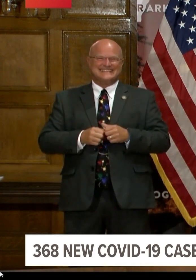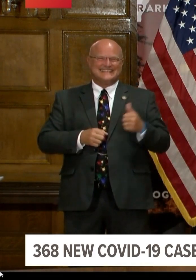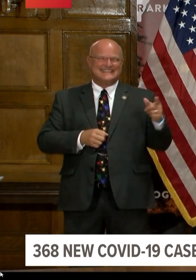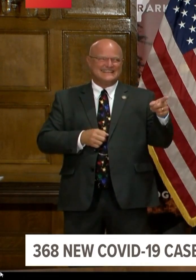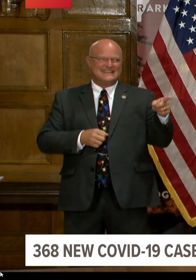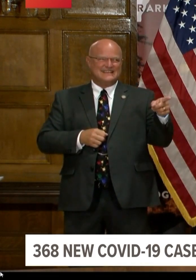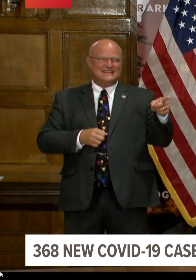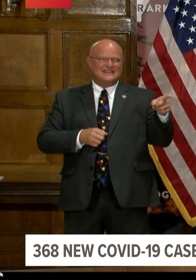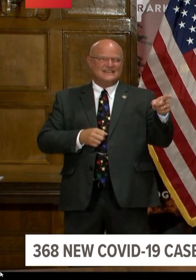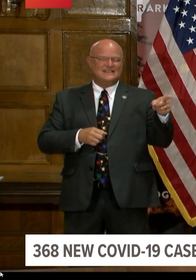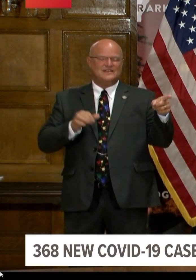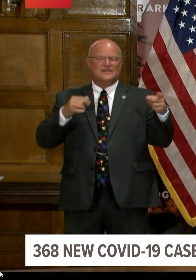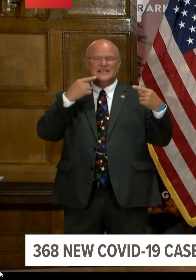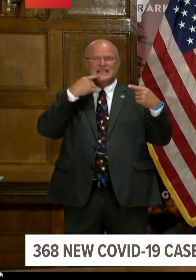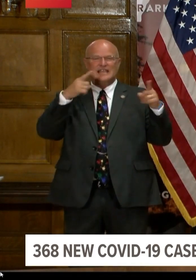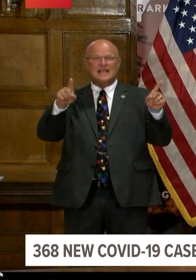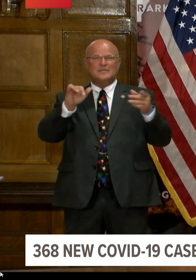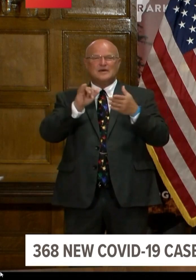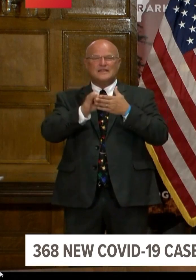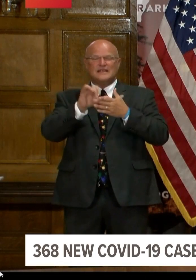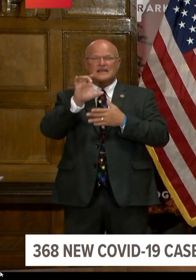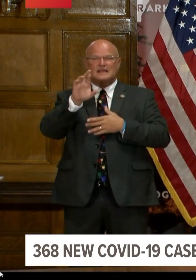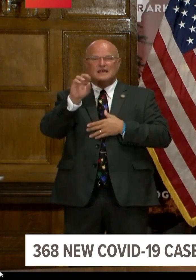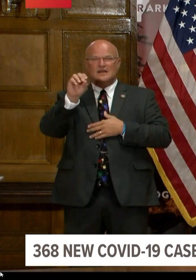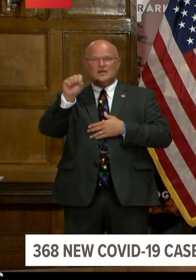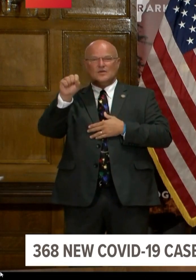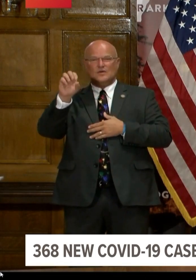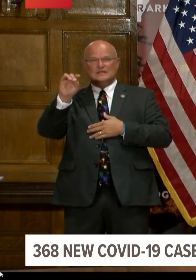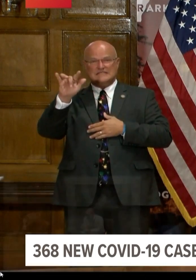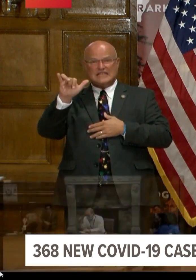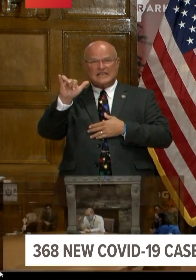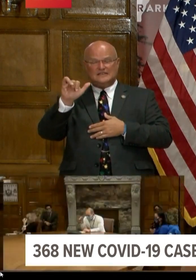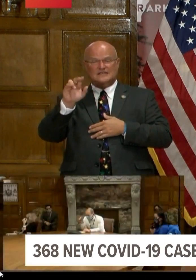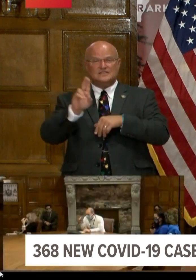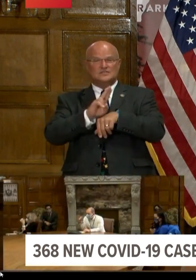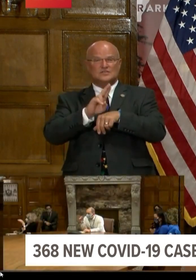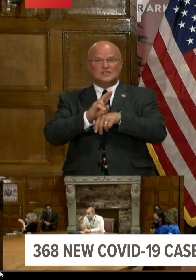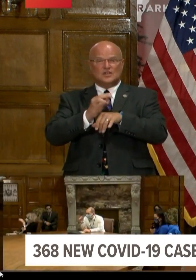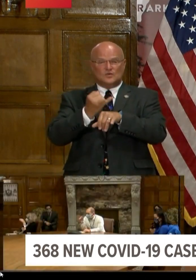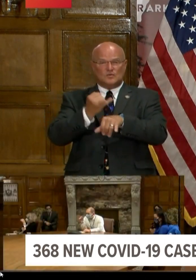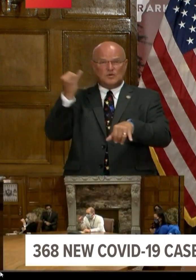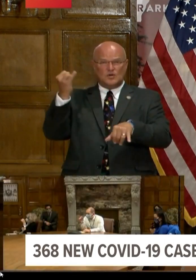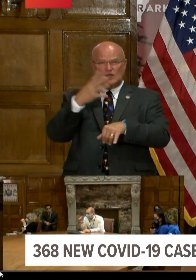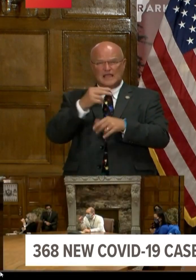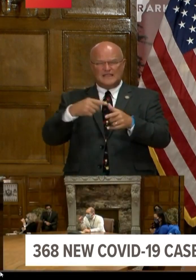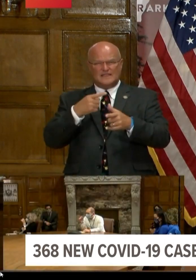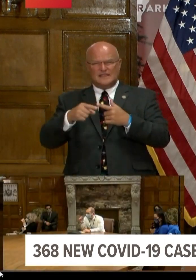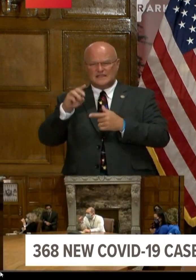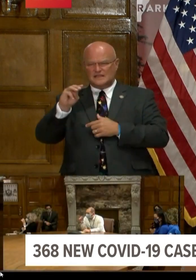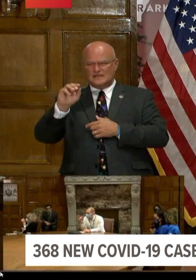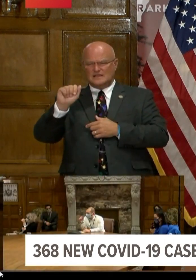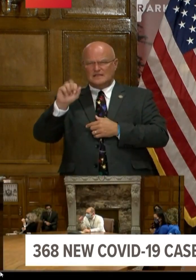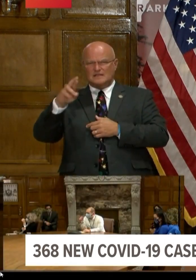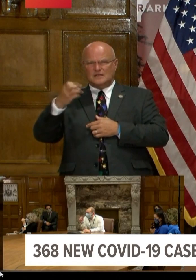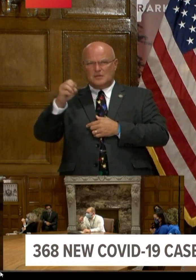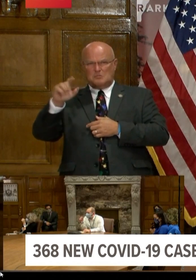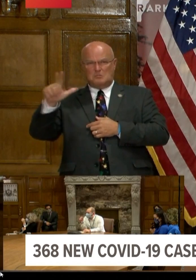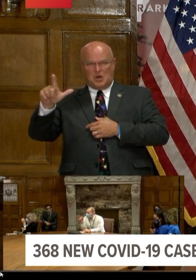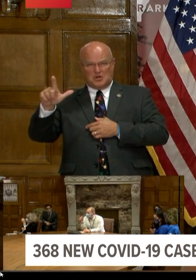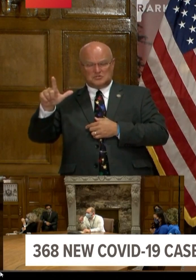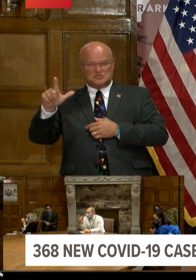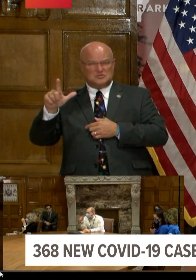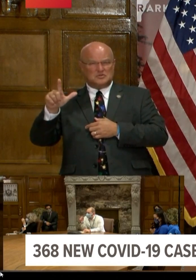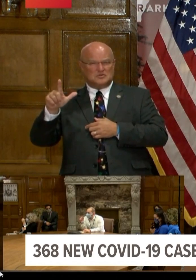With the announcement that Cross County is moving to remote learning, and then was it Marshall High School in Searcy County? Do you have an update on how